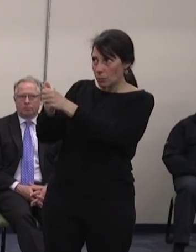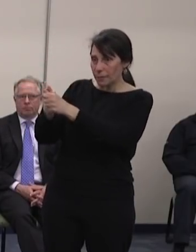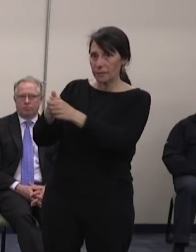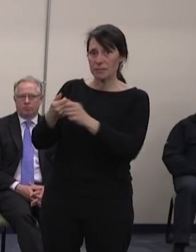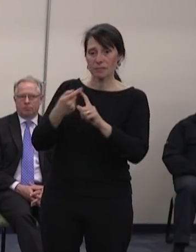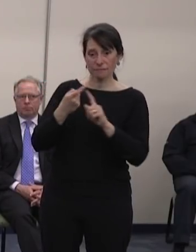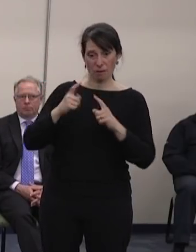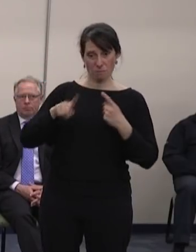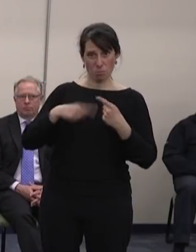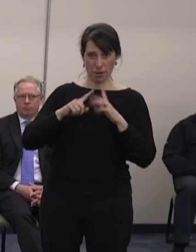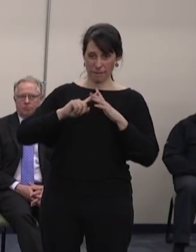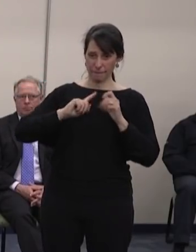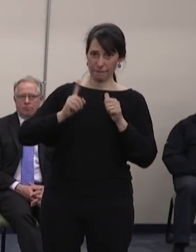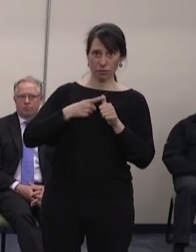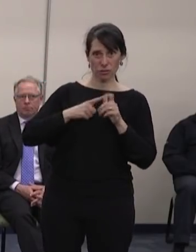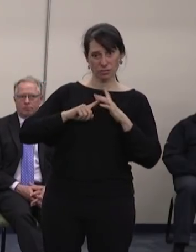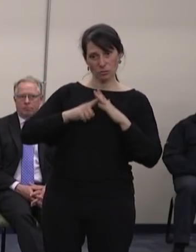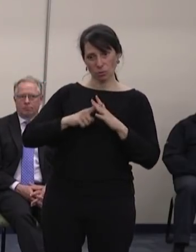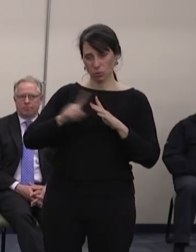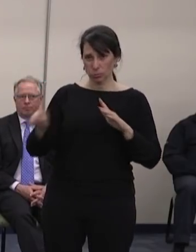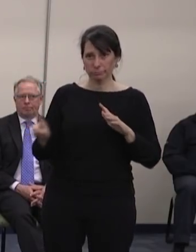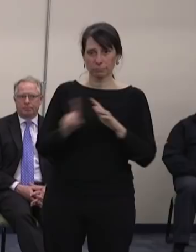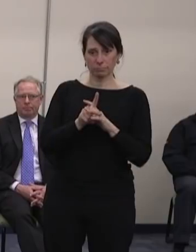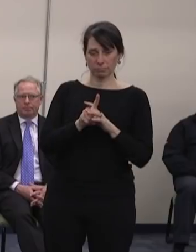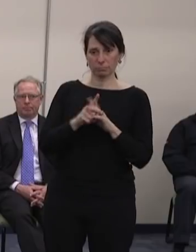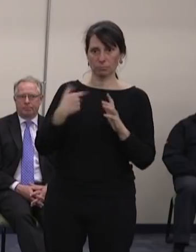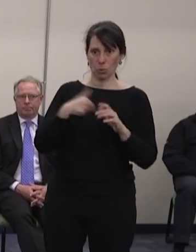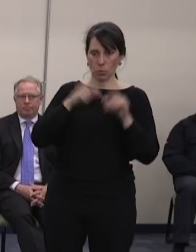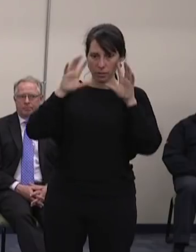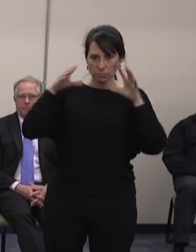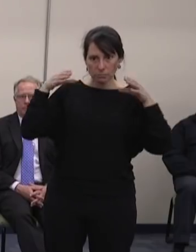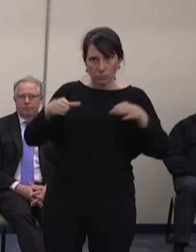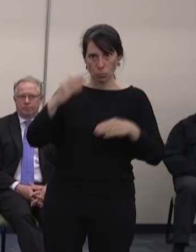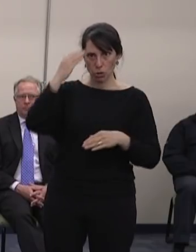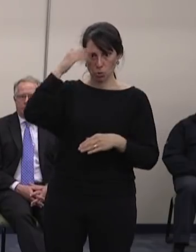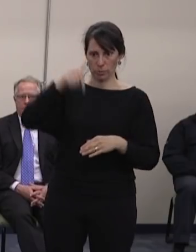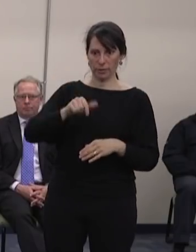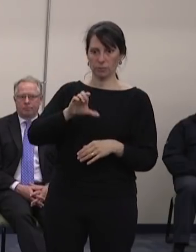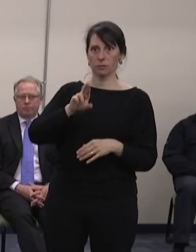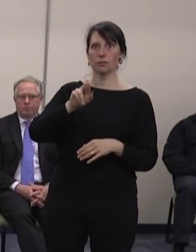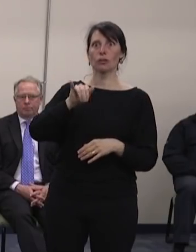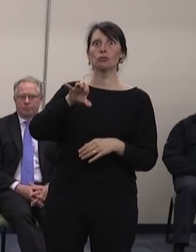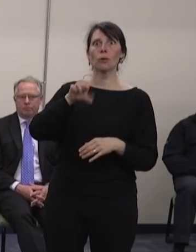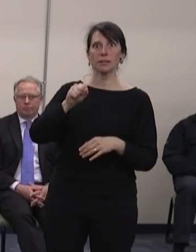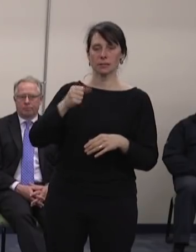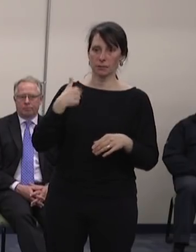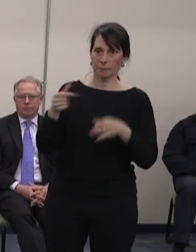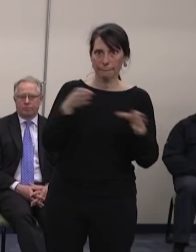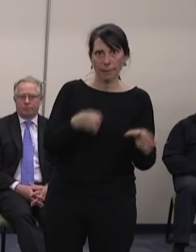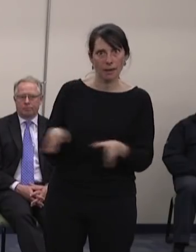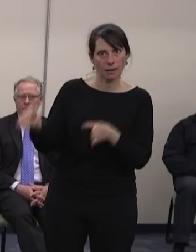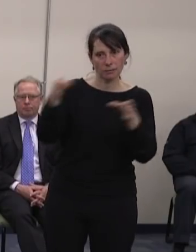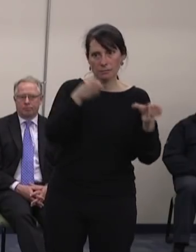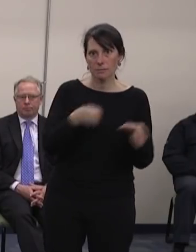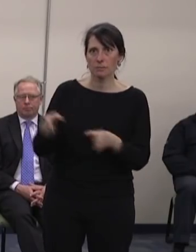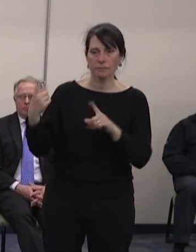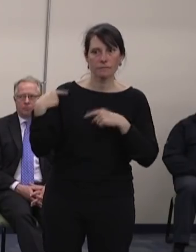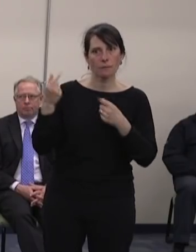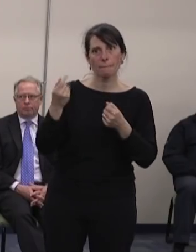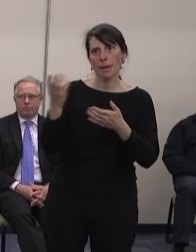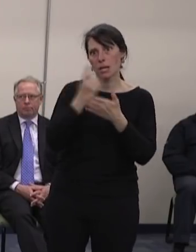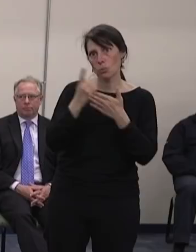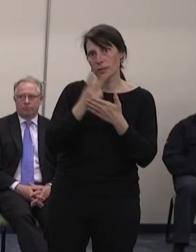onset. Our public health and emergency services personnel have been planning for weeks,